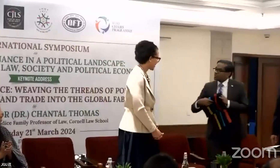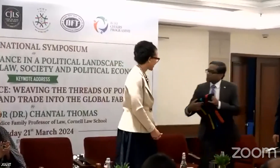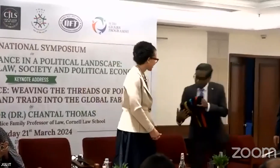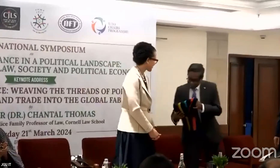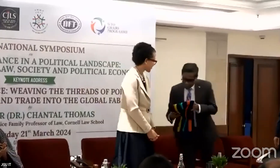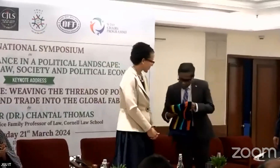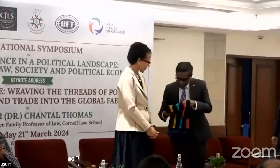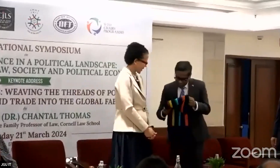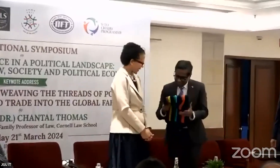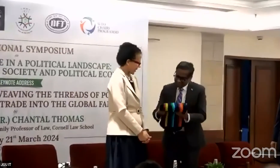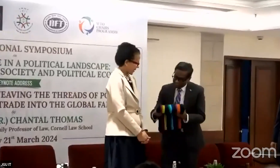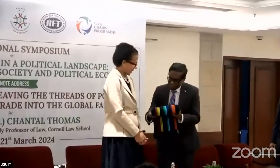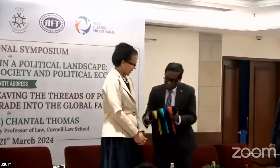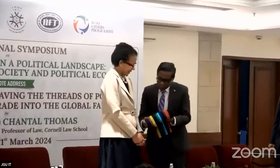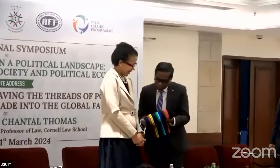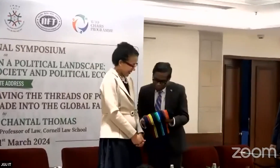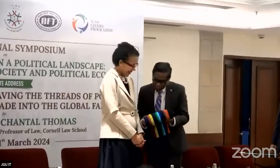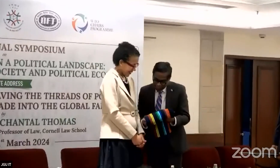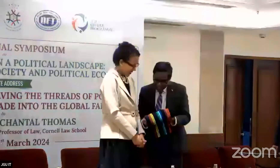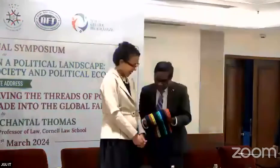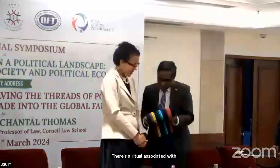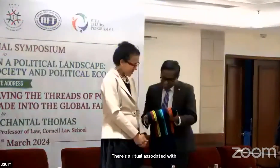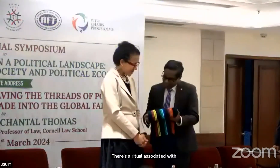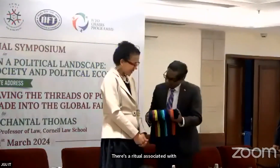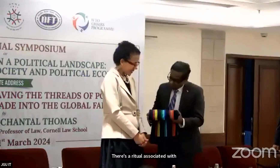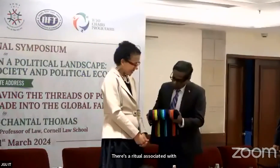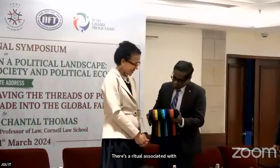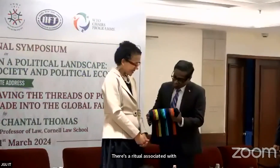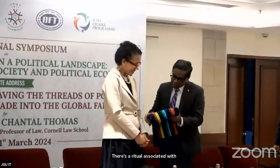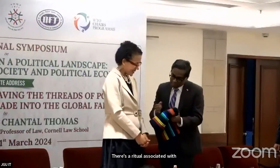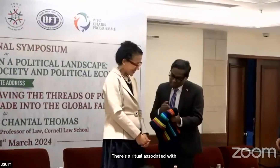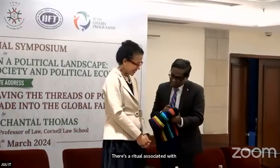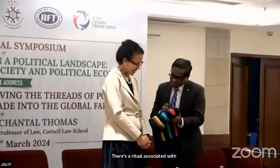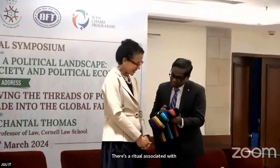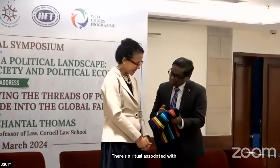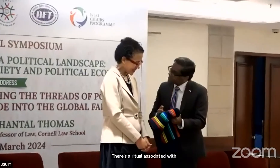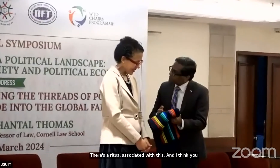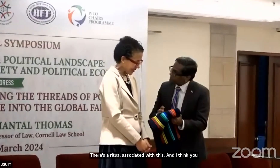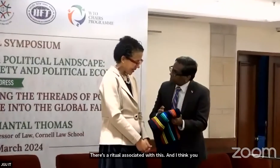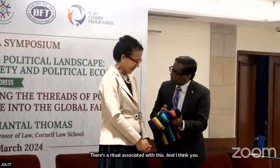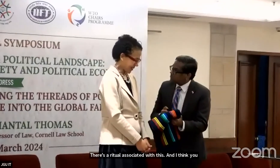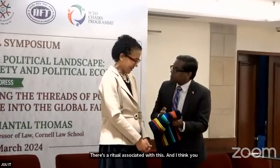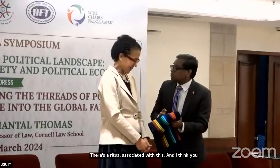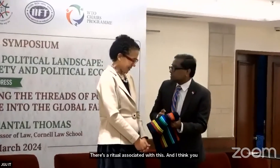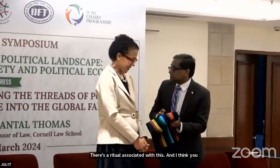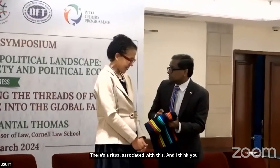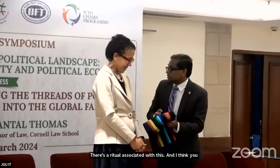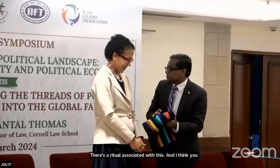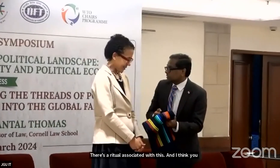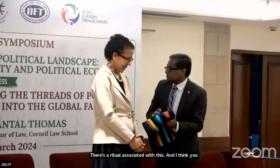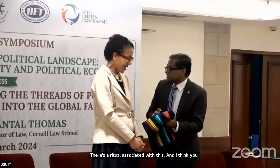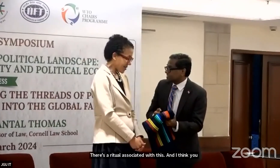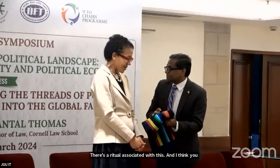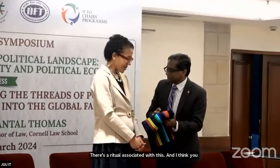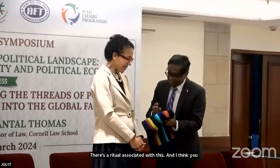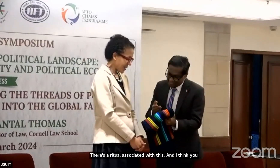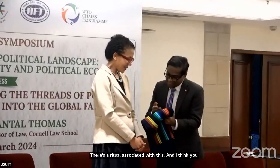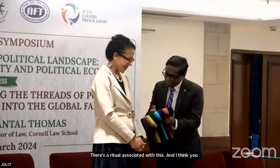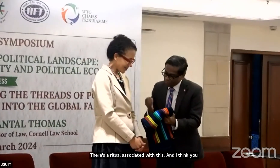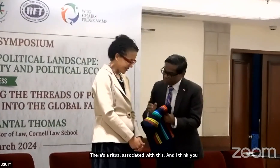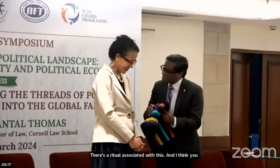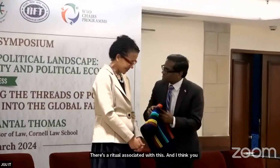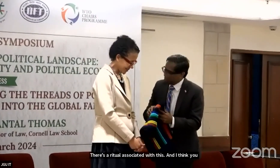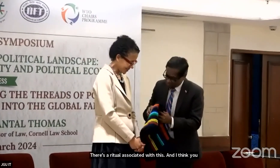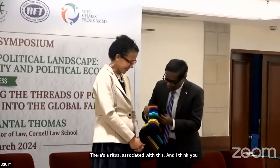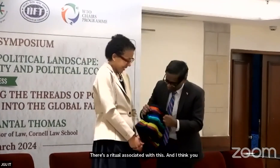there's a ritual associated with this. And I briefly want to explain to you that the colors represent the different schools of thought, and